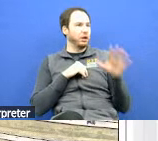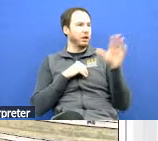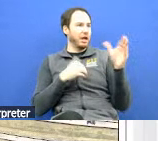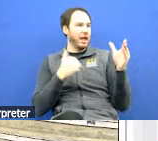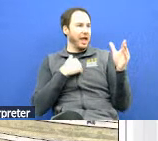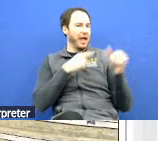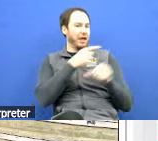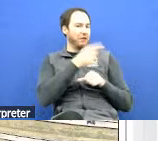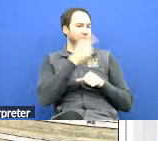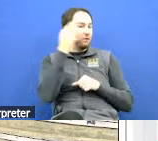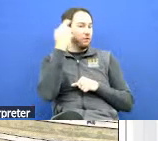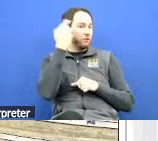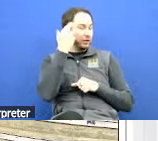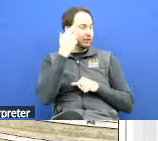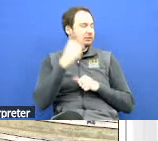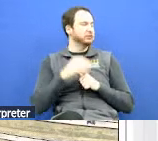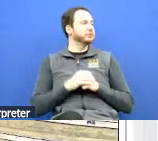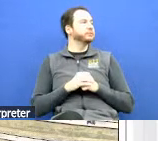and